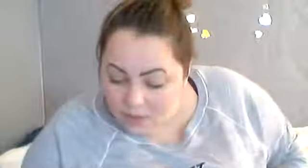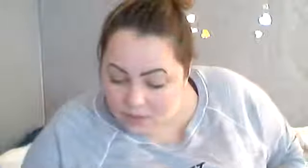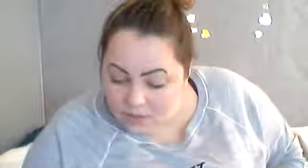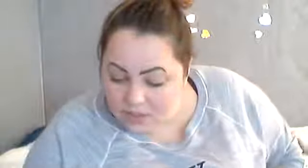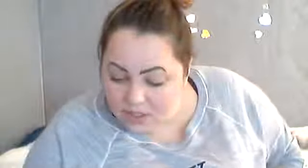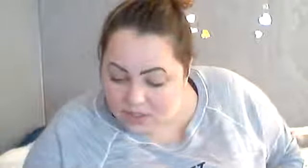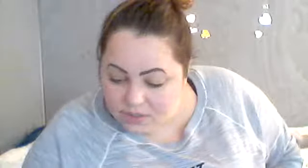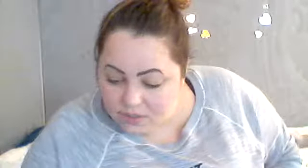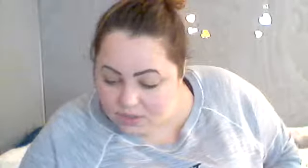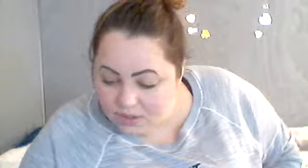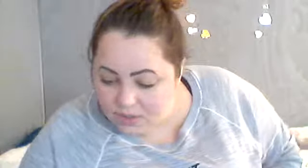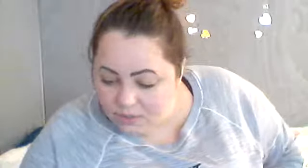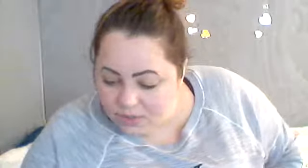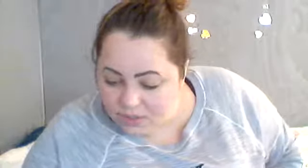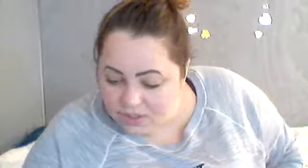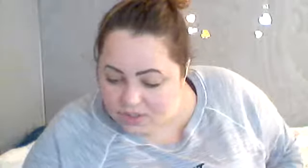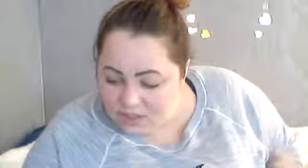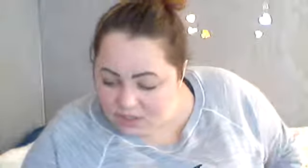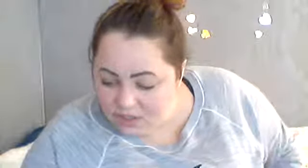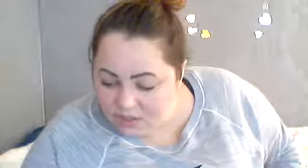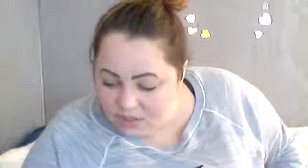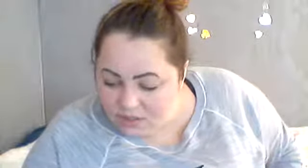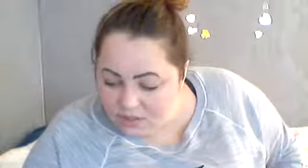It's the next word on the word list.